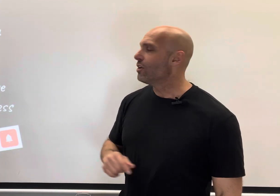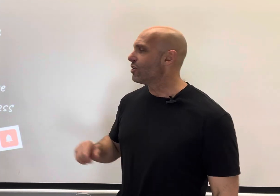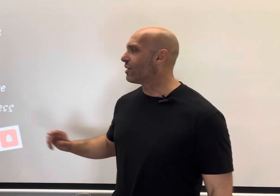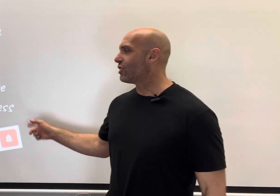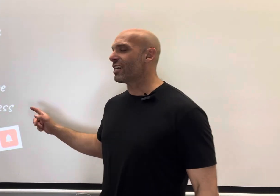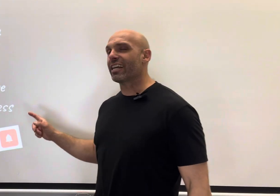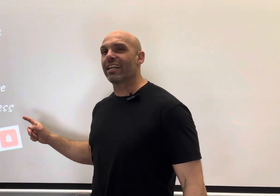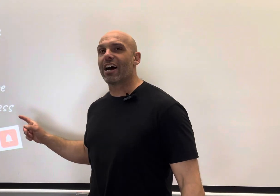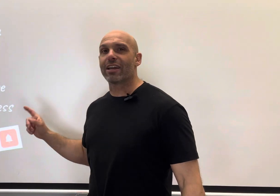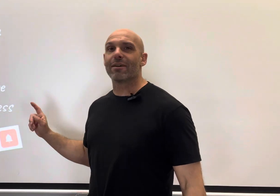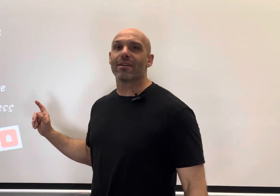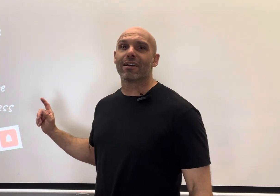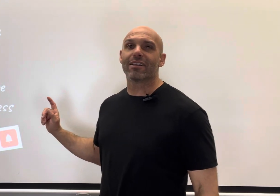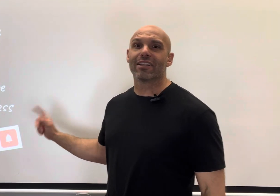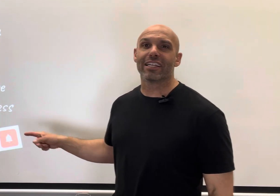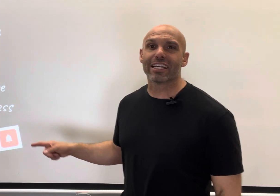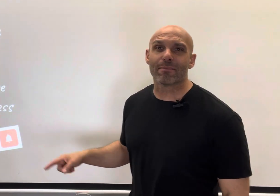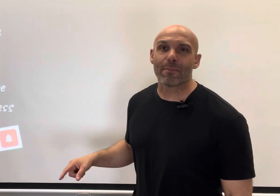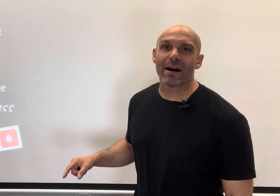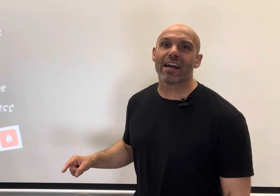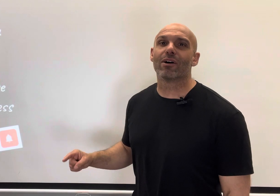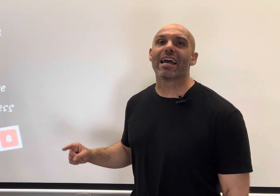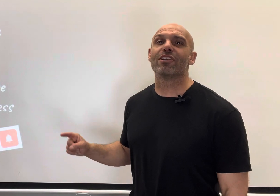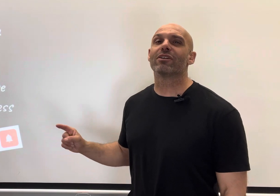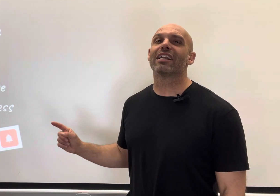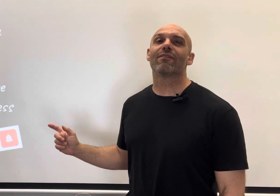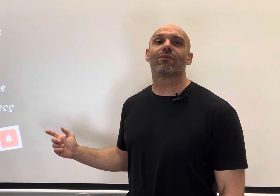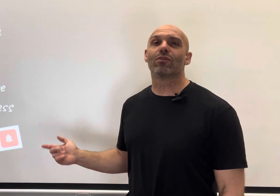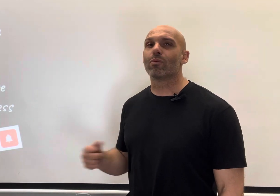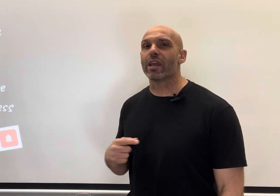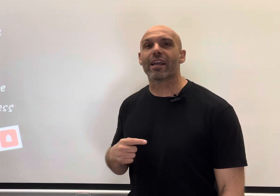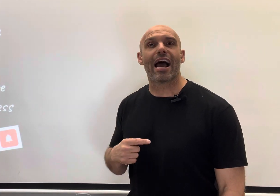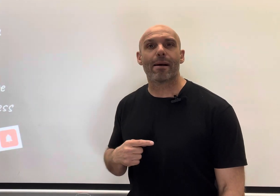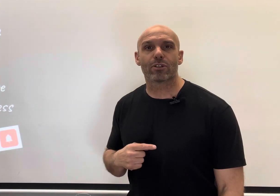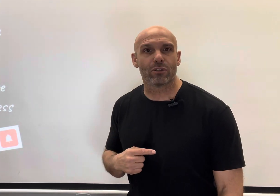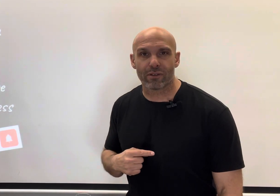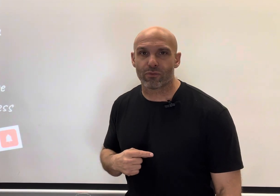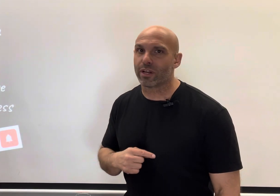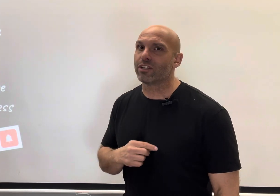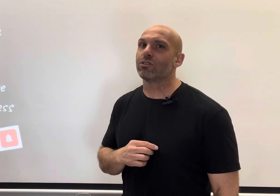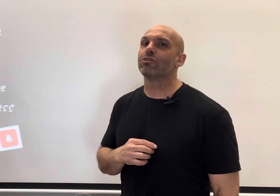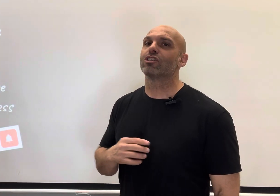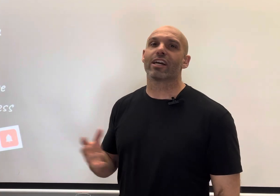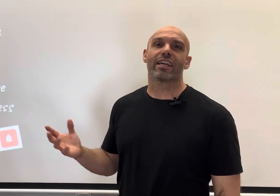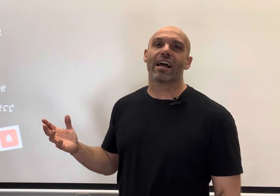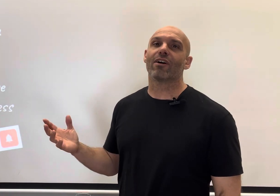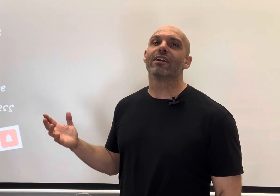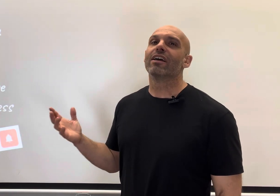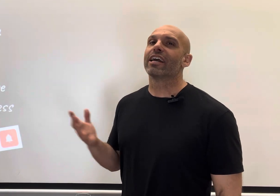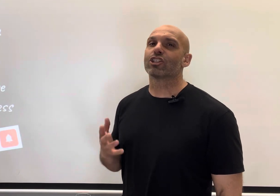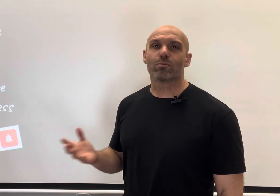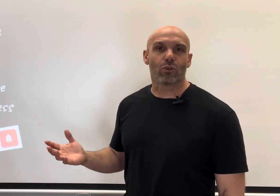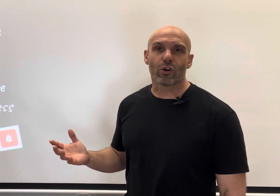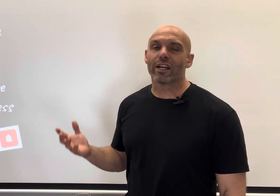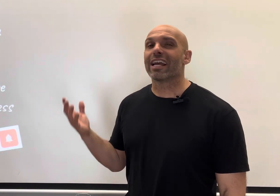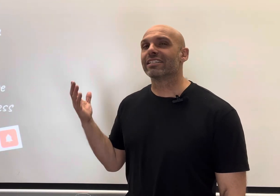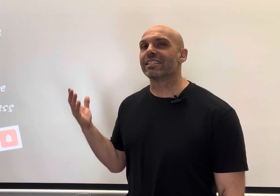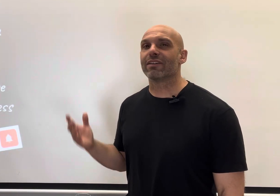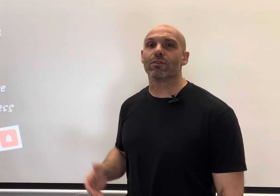You can check it out in the link in my bio, and you can have a full week absolutely free to check it out, explore it, and see if you like